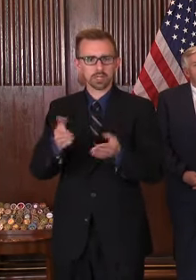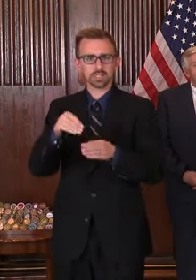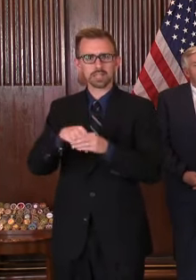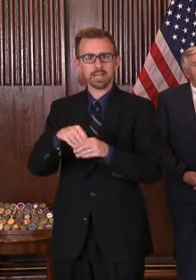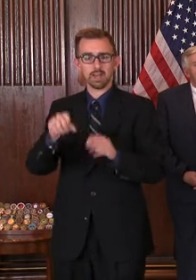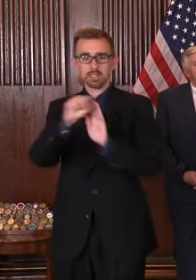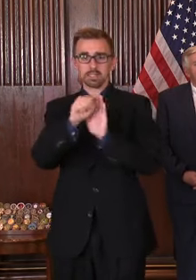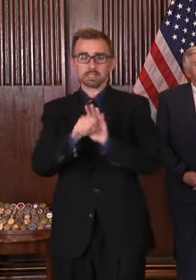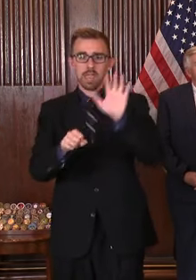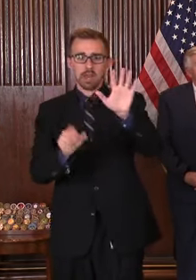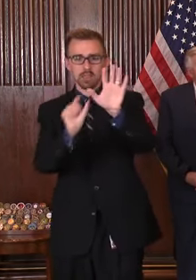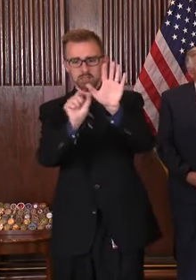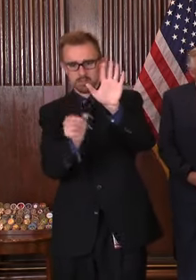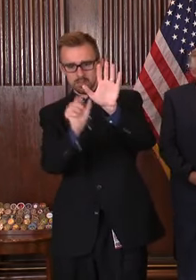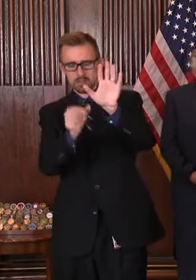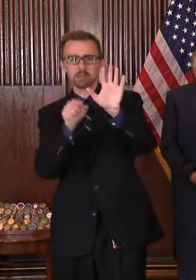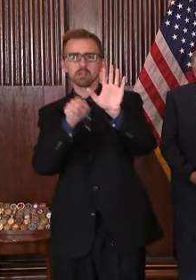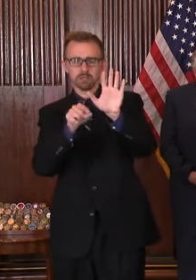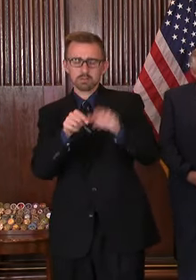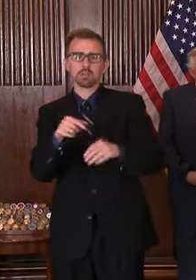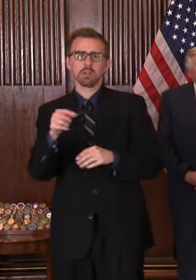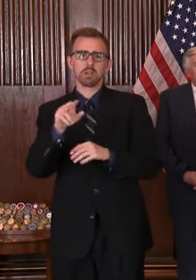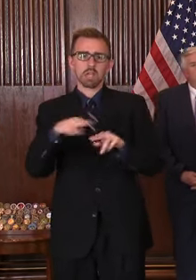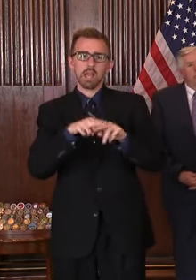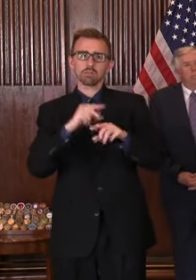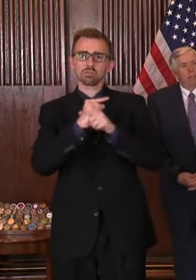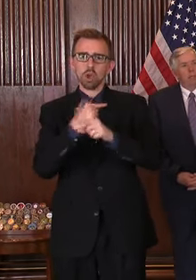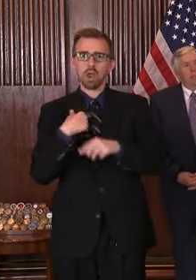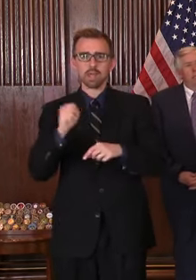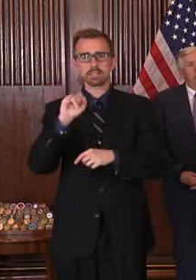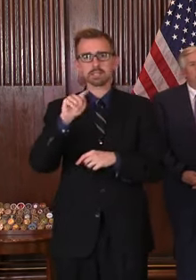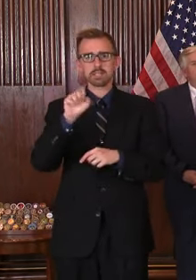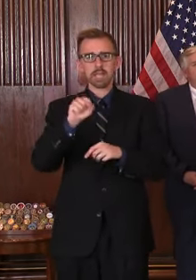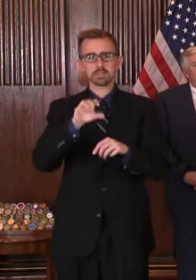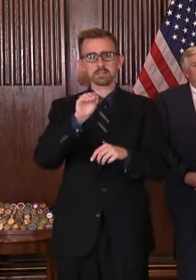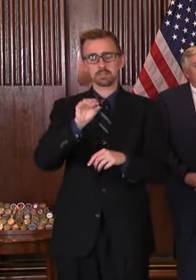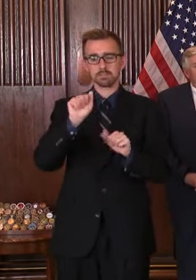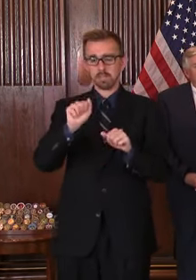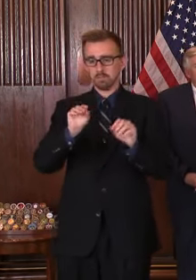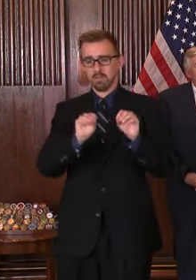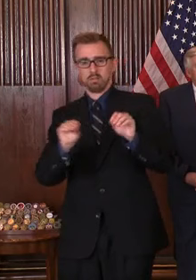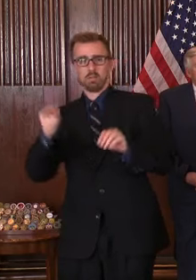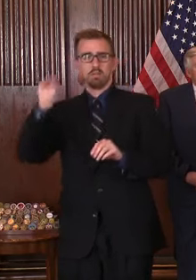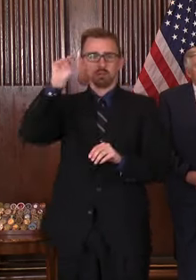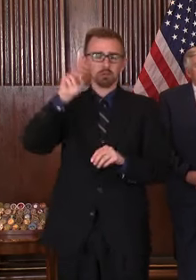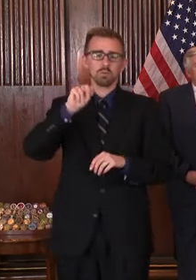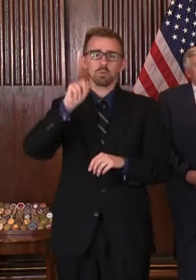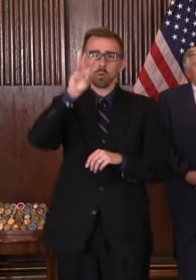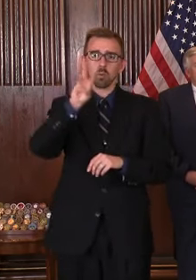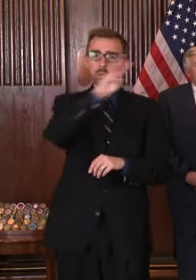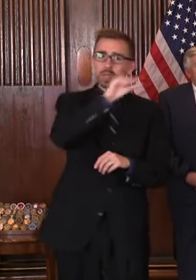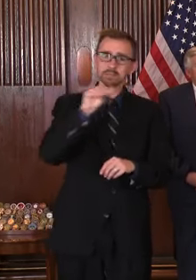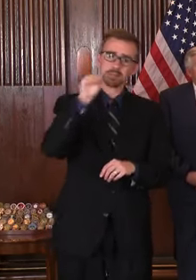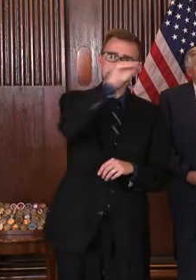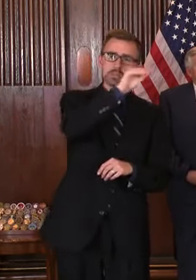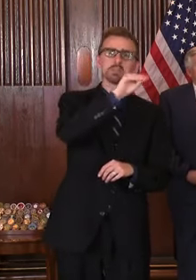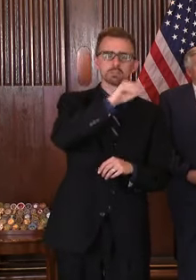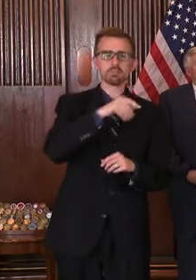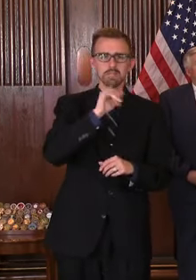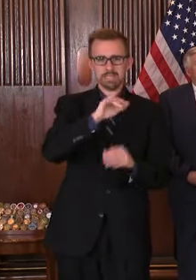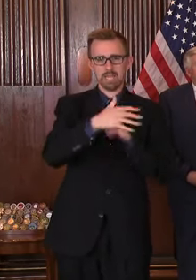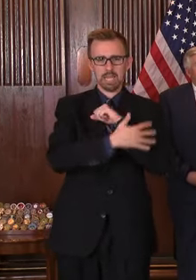Hill as the National Guard was taking testing sites to very northwest up in Andrew and Nottoway and Buchanan